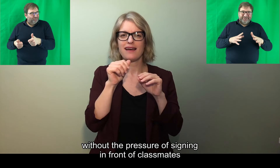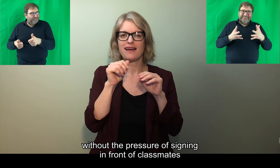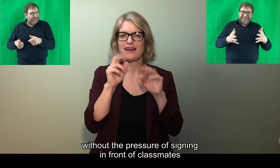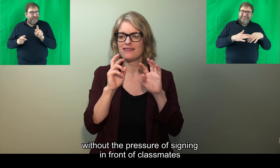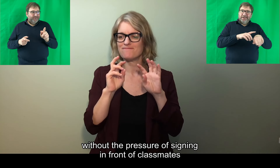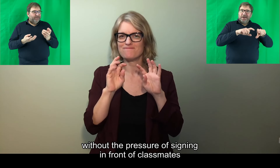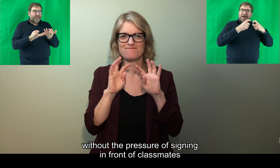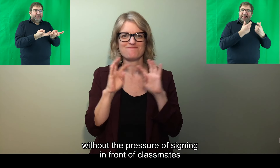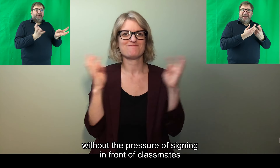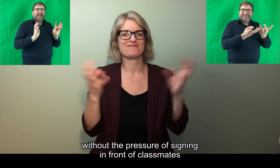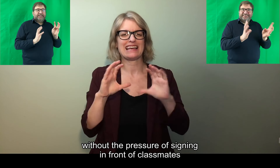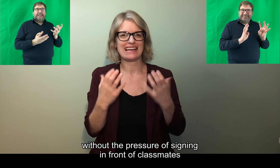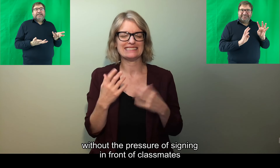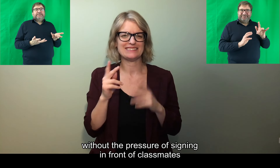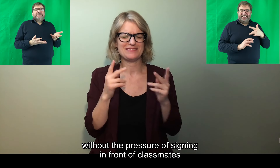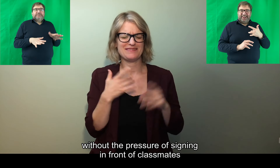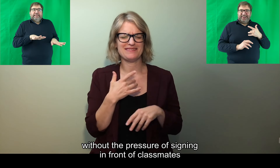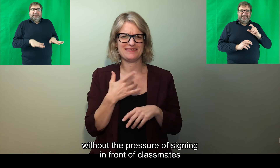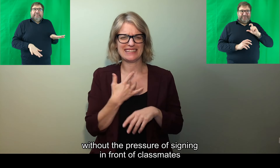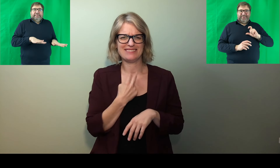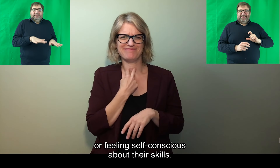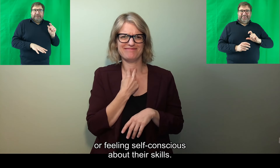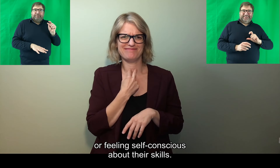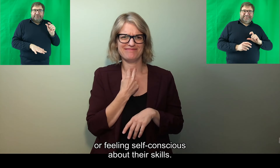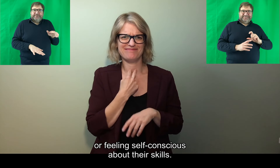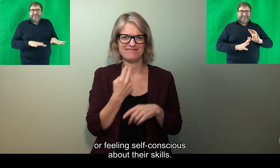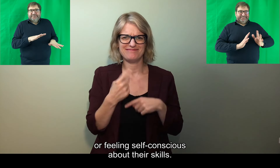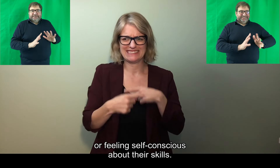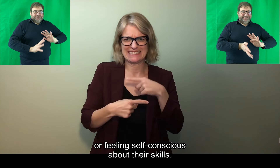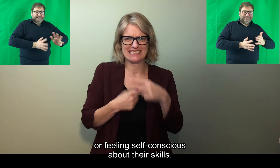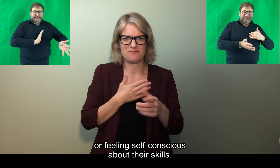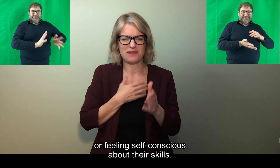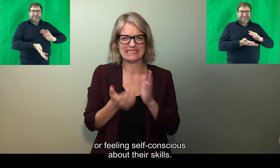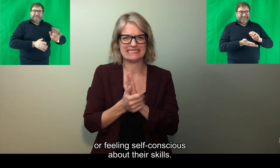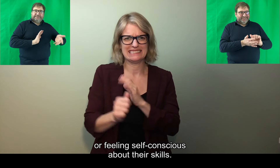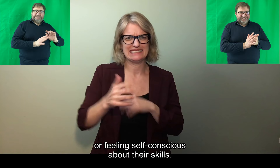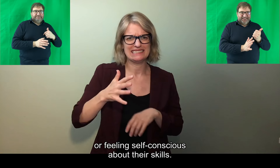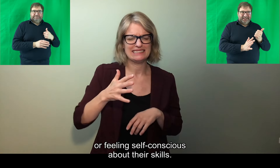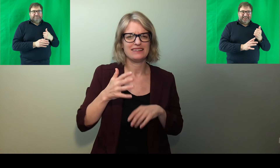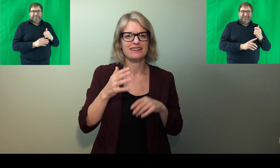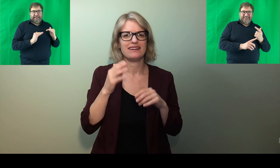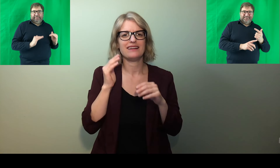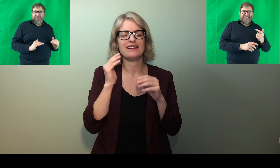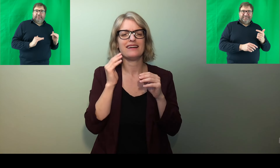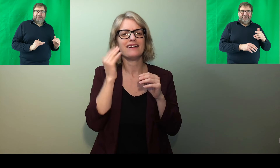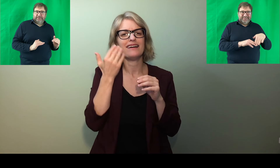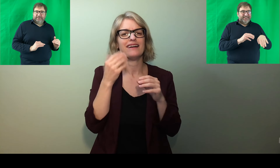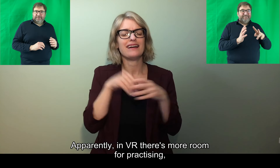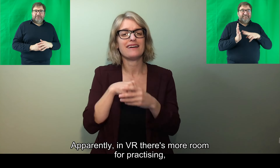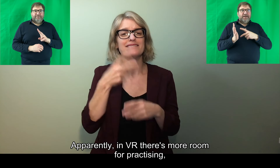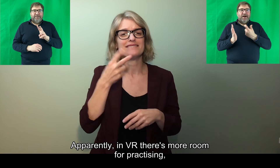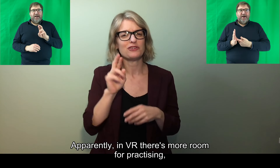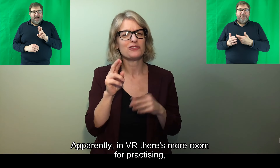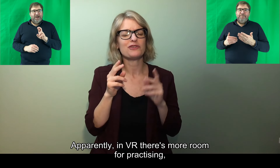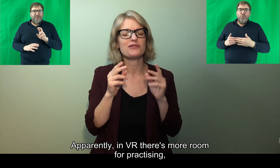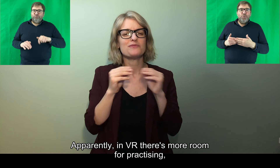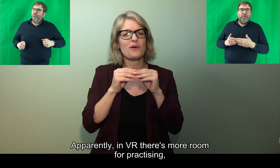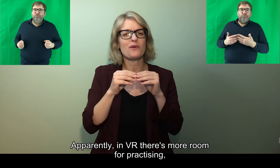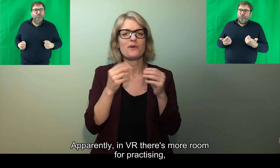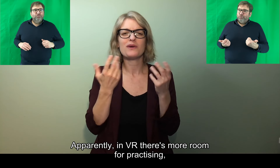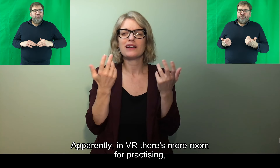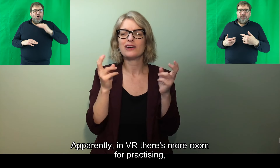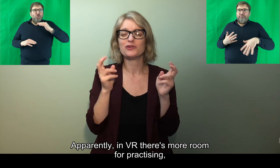without the pressure of signing in front of classmates or feeling self-conscious about their skills. Apparently in